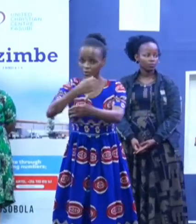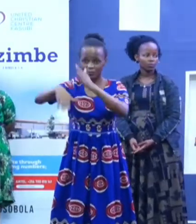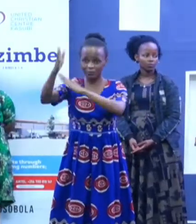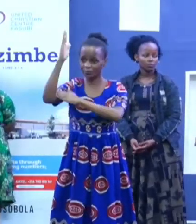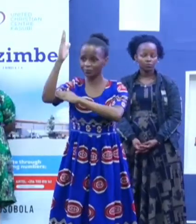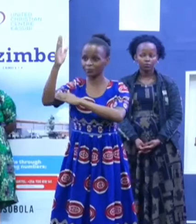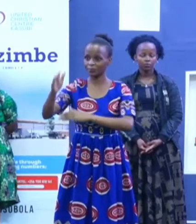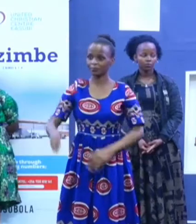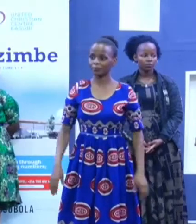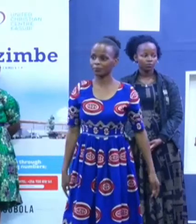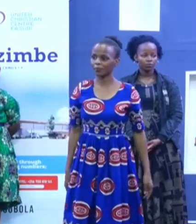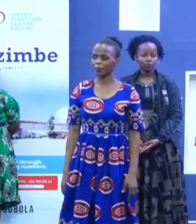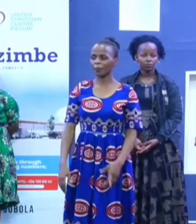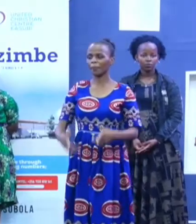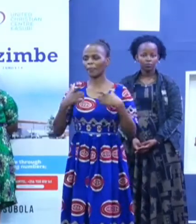God.